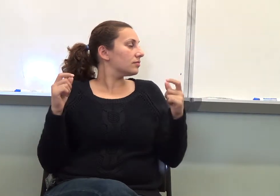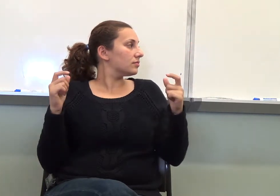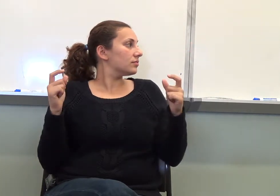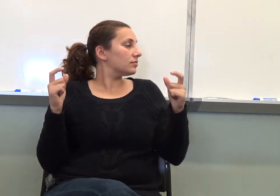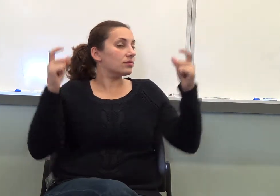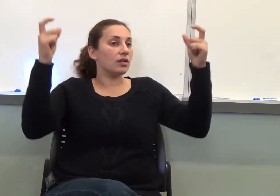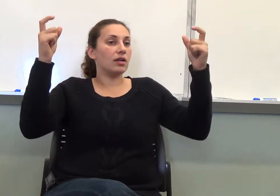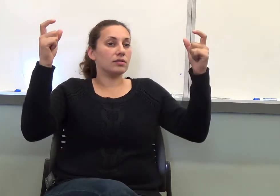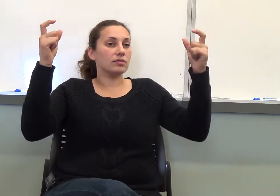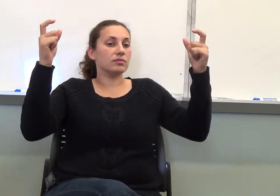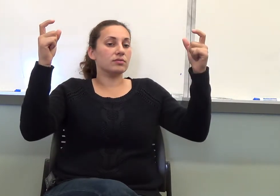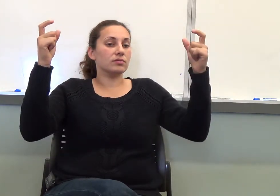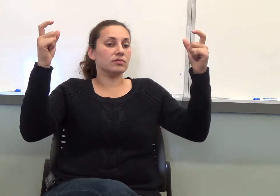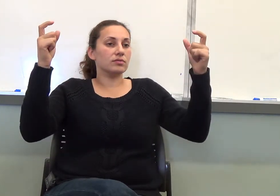to an isolated equation.